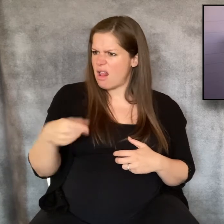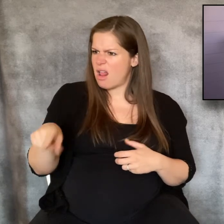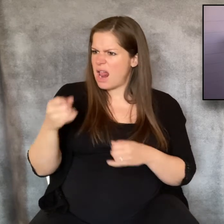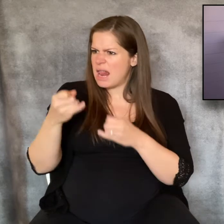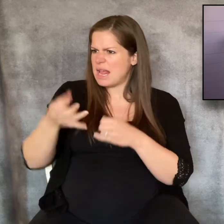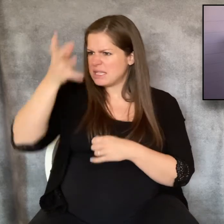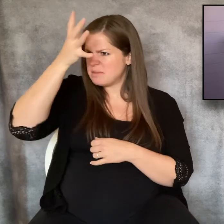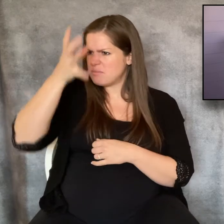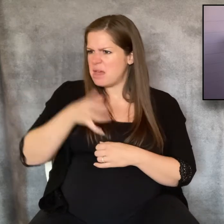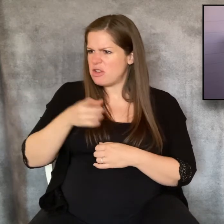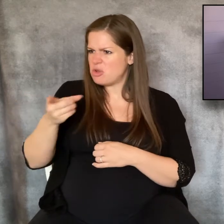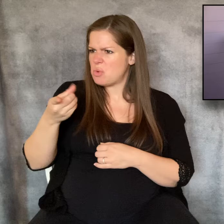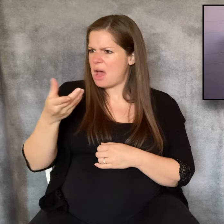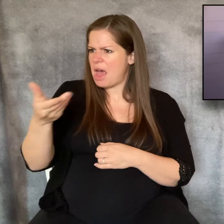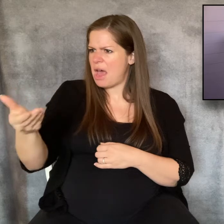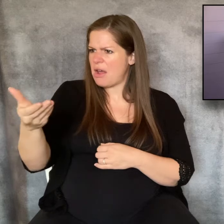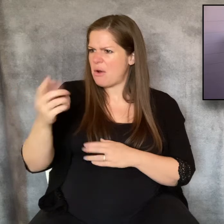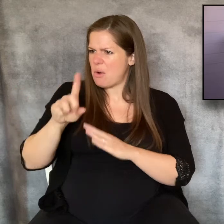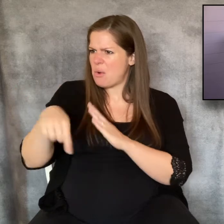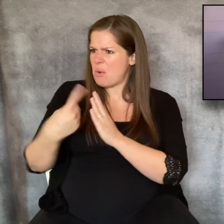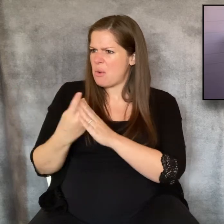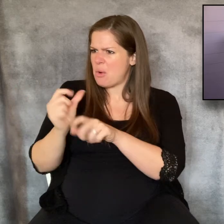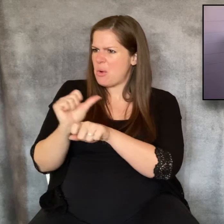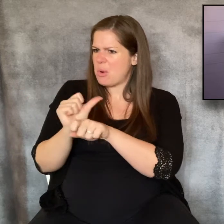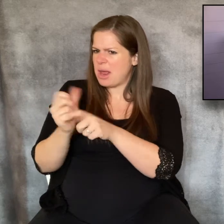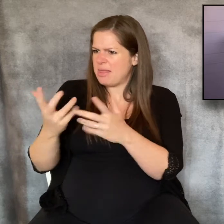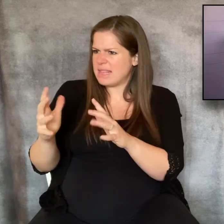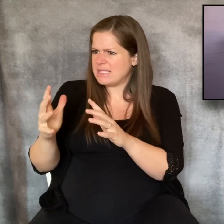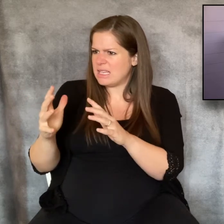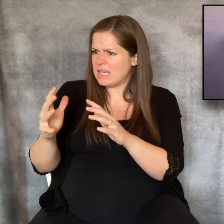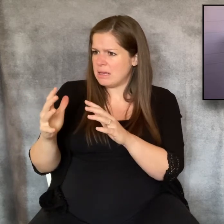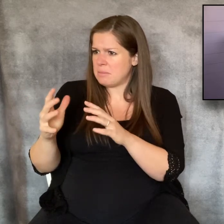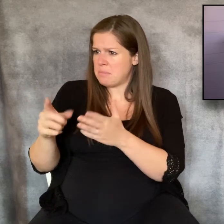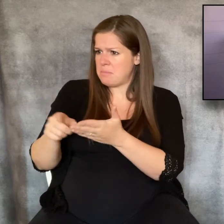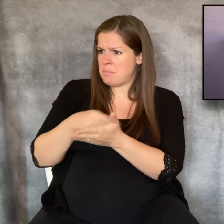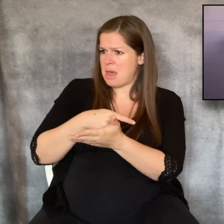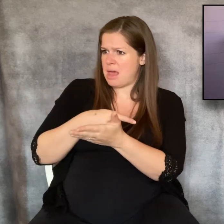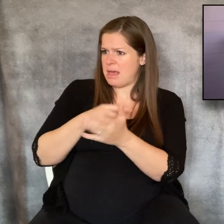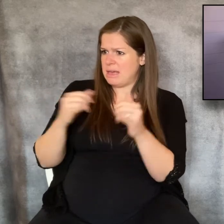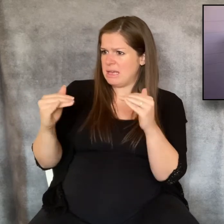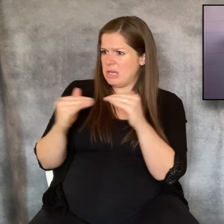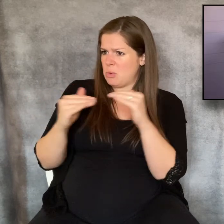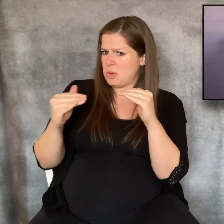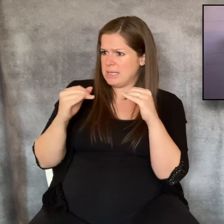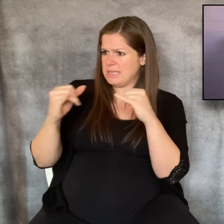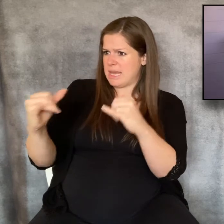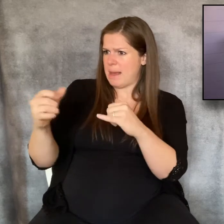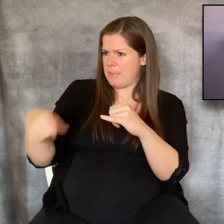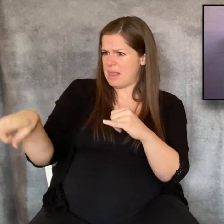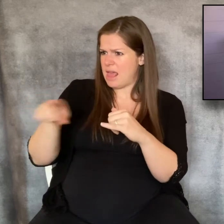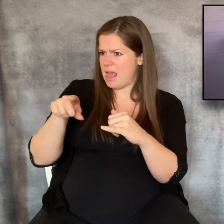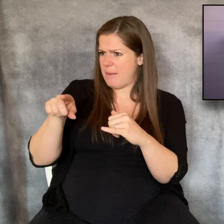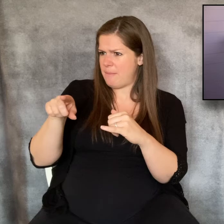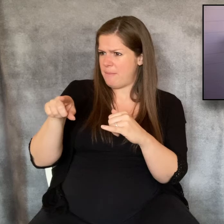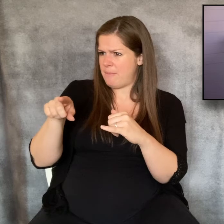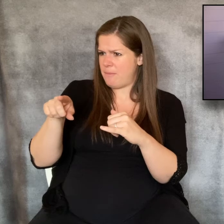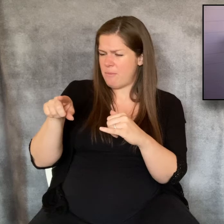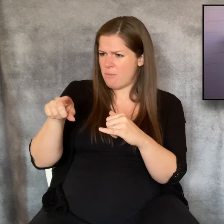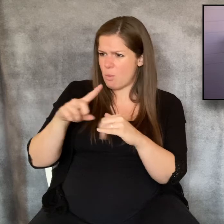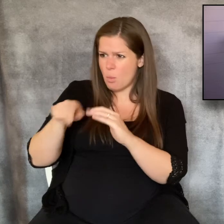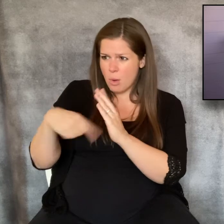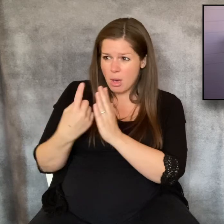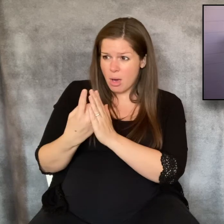You have borne the burden of the day and the scorch. And I'm sorry. Let me start over. These last worked